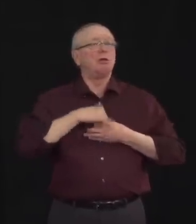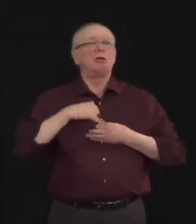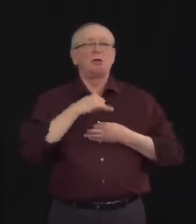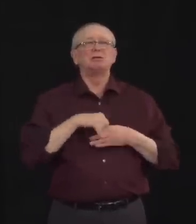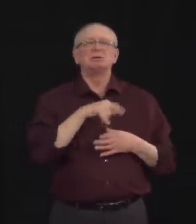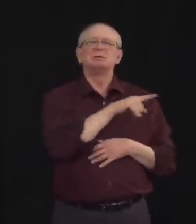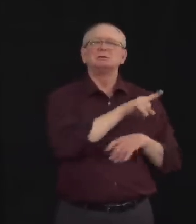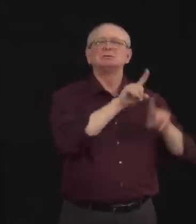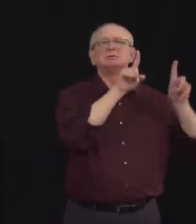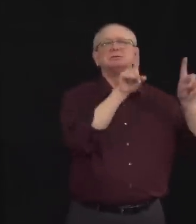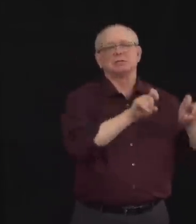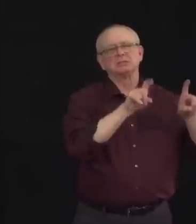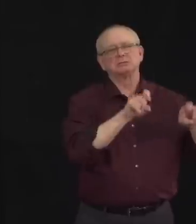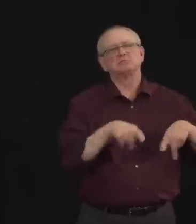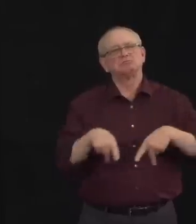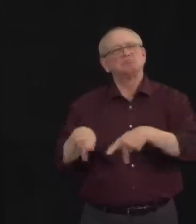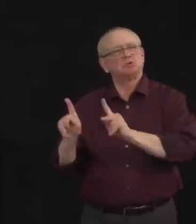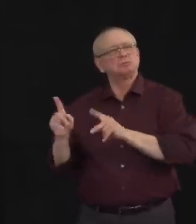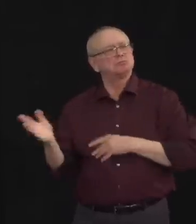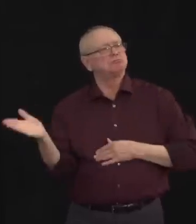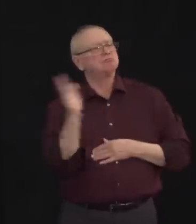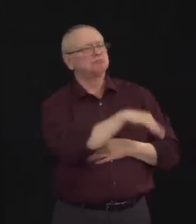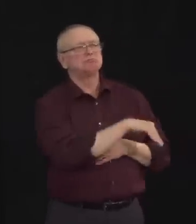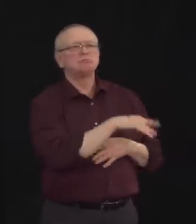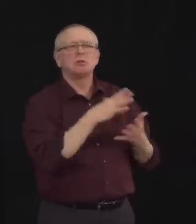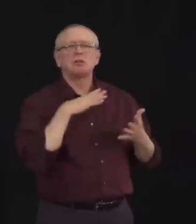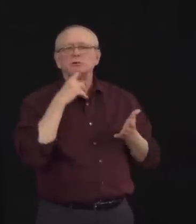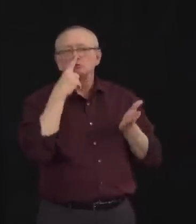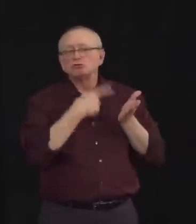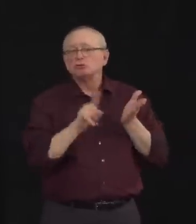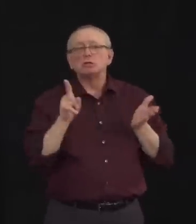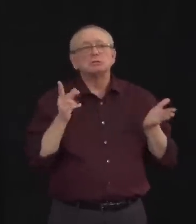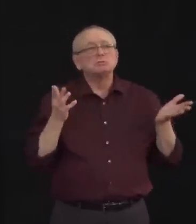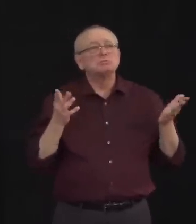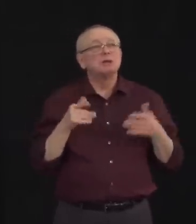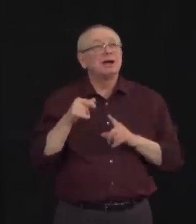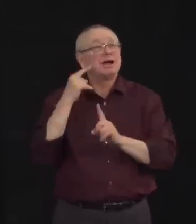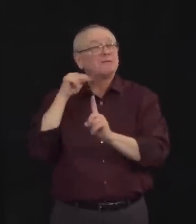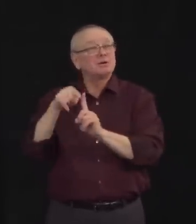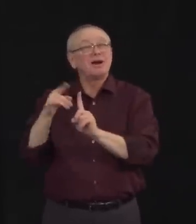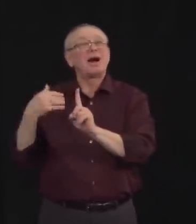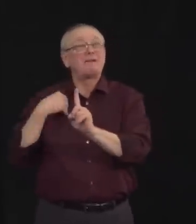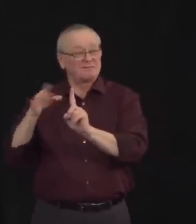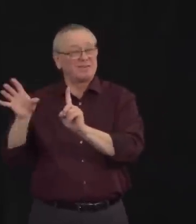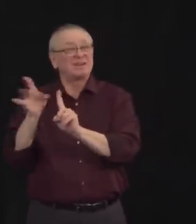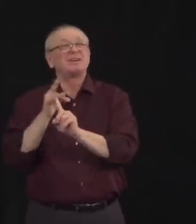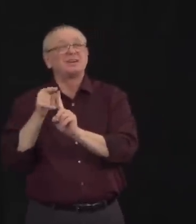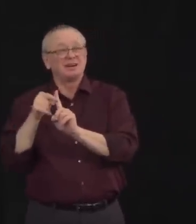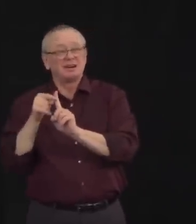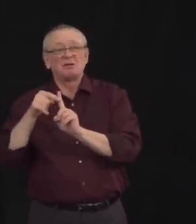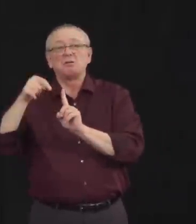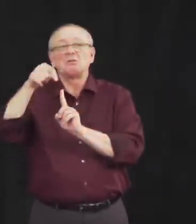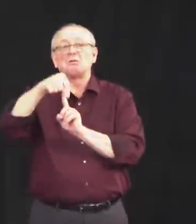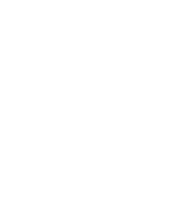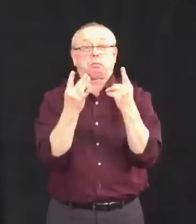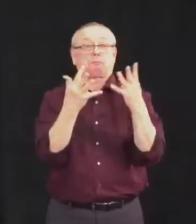of testing to all close contacts of confirmed cases, whether they are feeling symptoms or